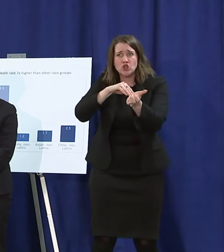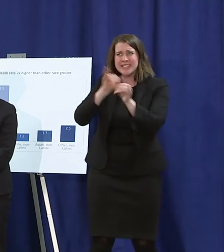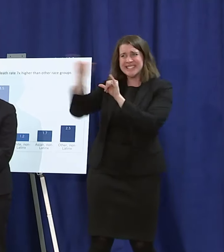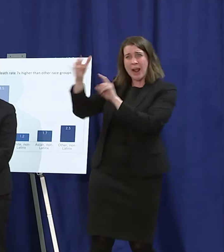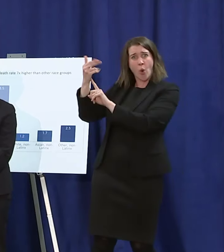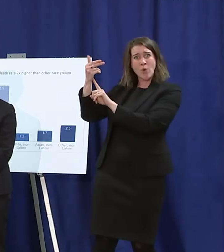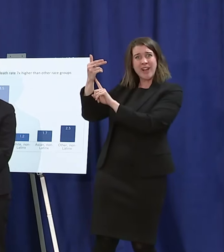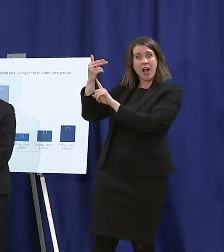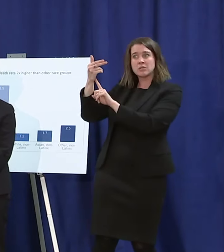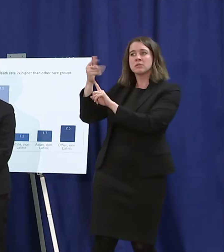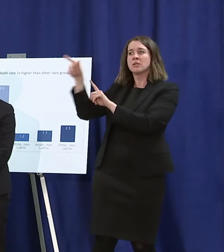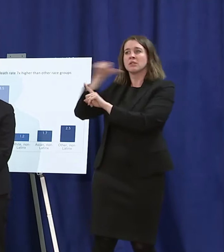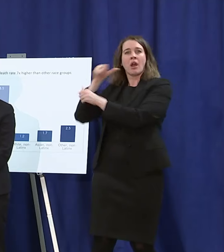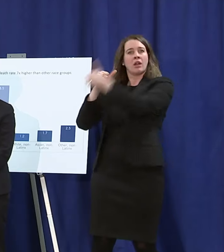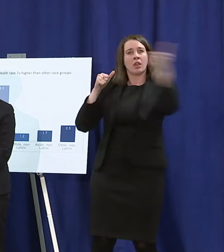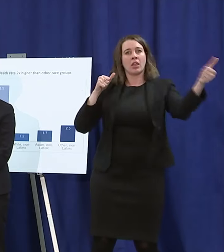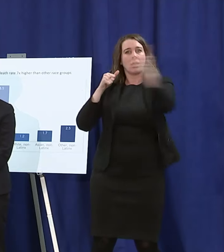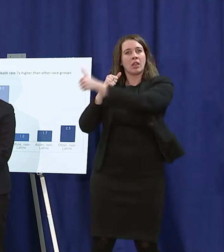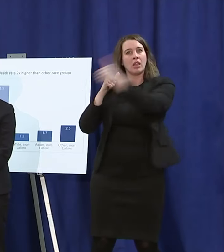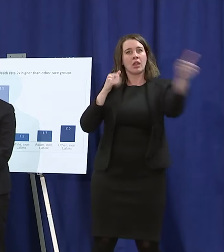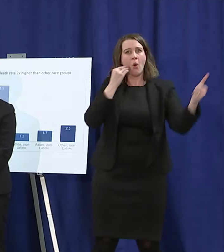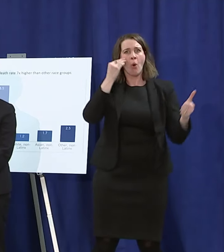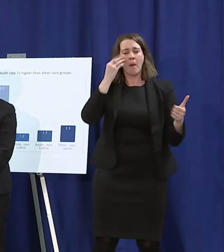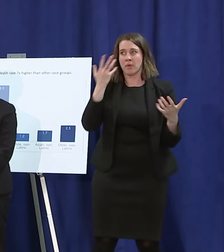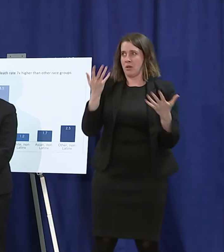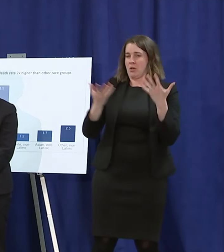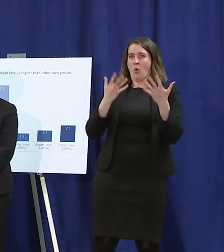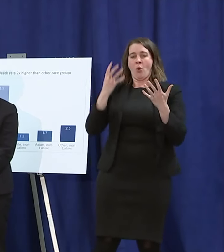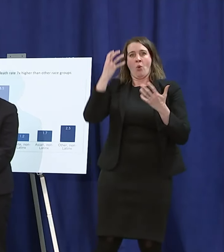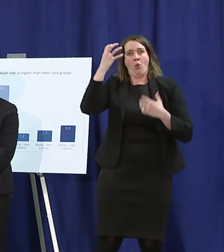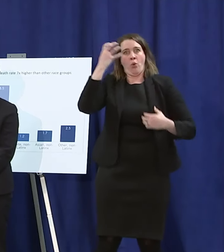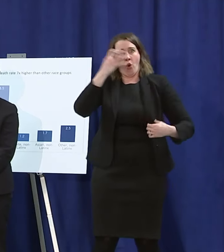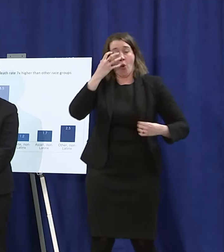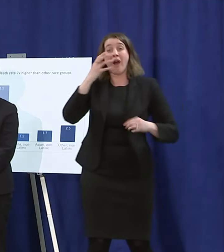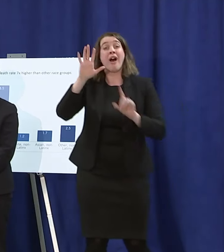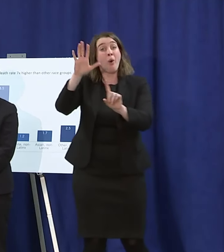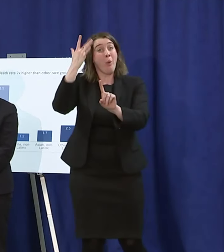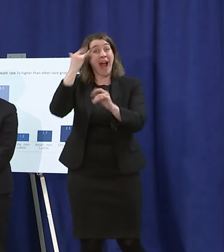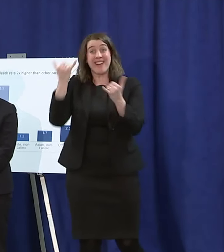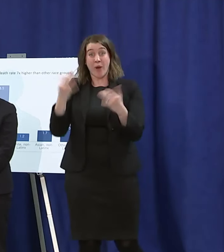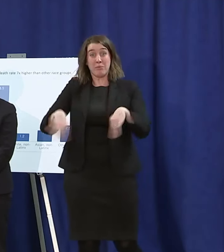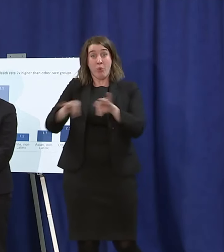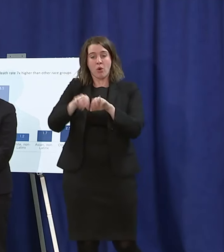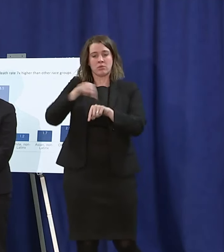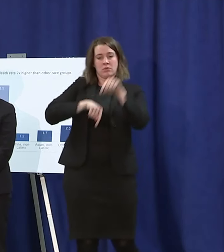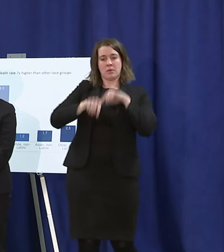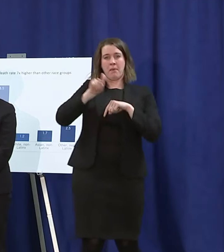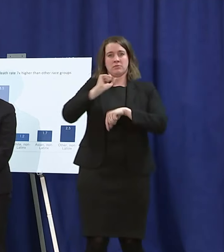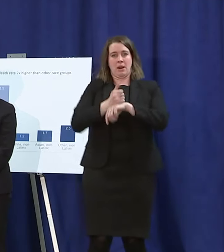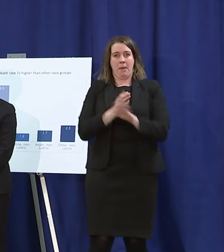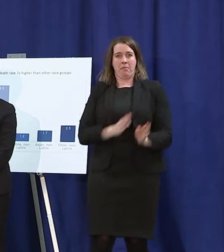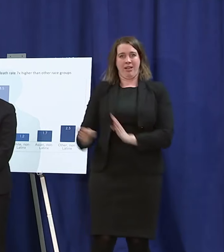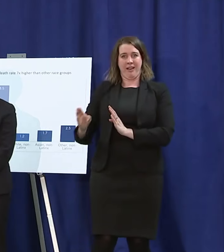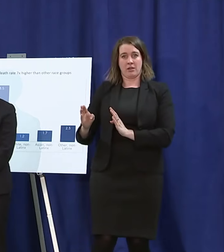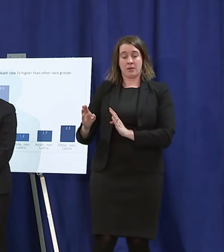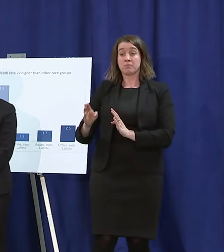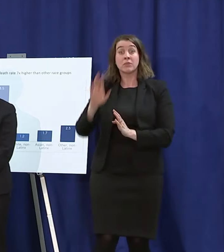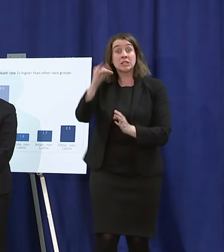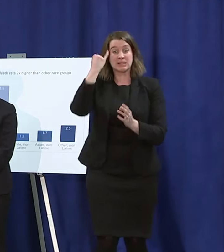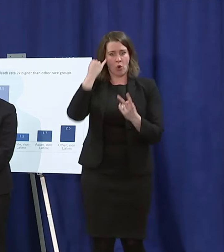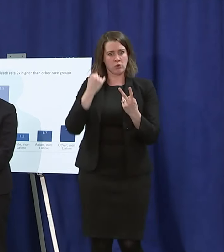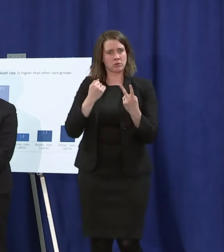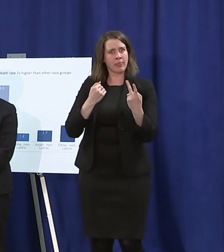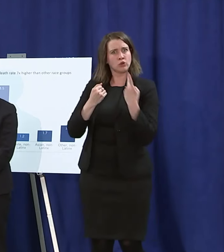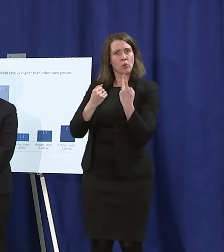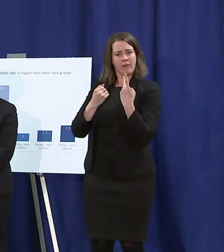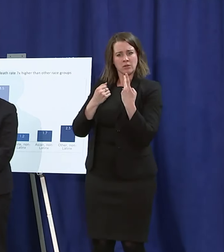so they're not going back home all the time. It's hard. That's why it comes up with making a plan. If someone does get ill, who's going to be that one person who's having the